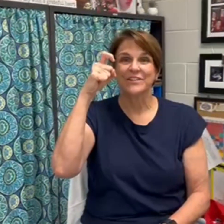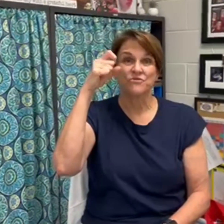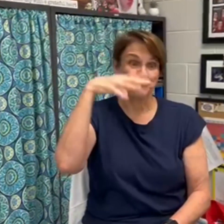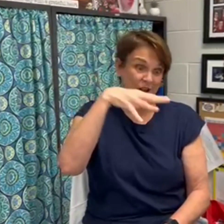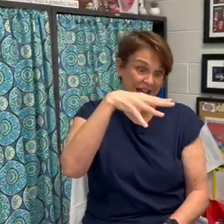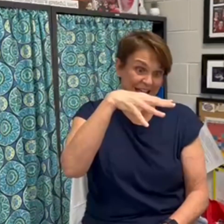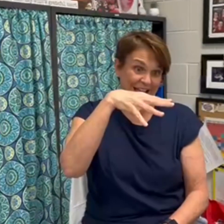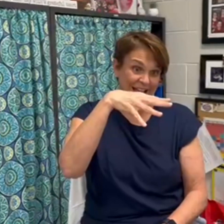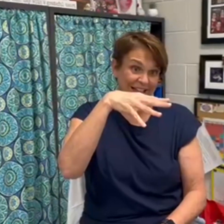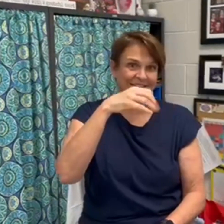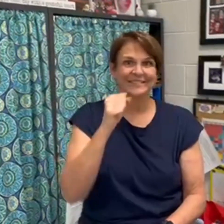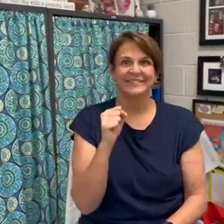X-ray,